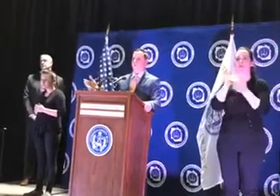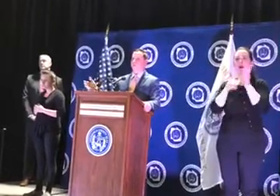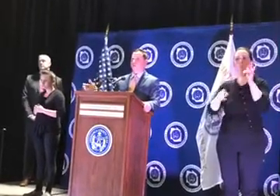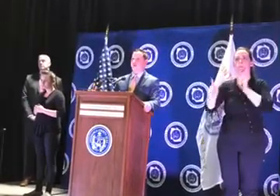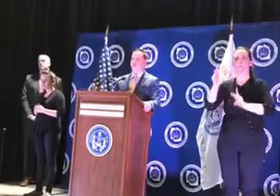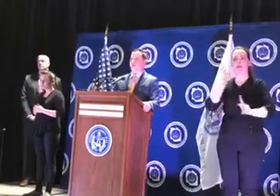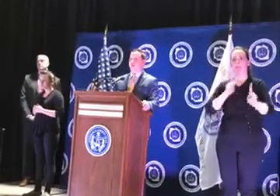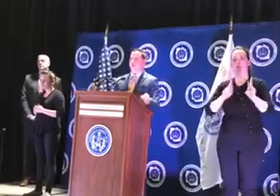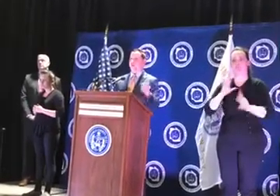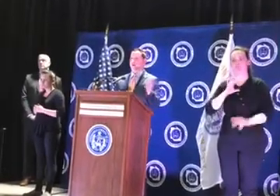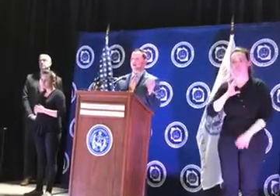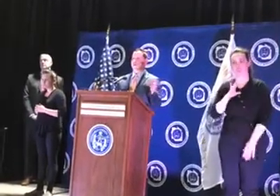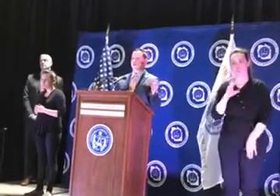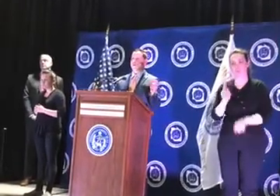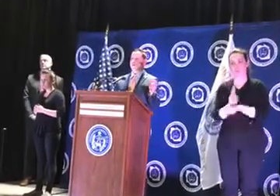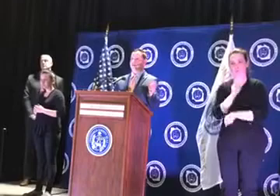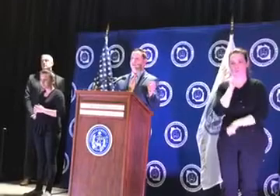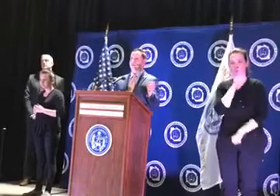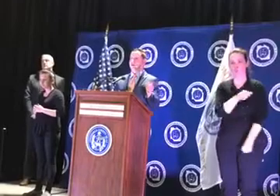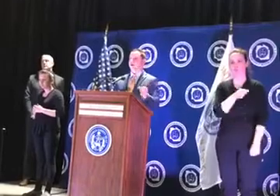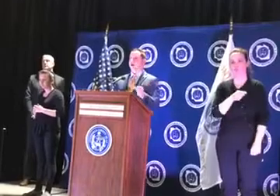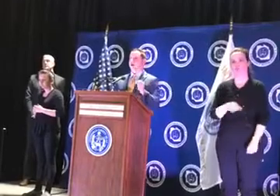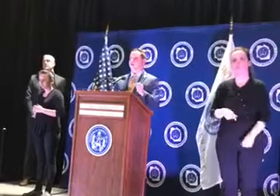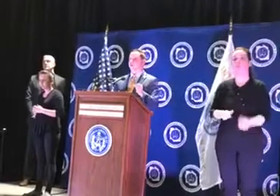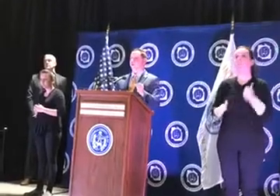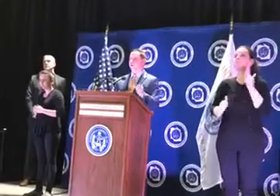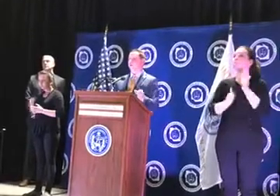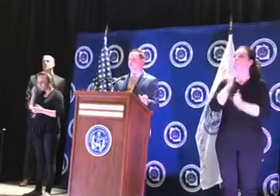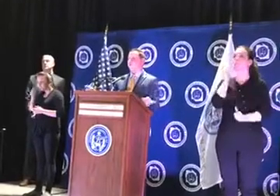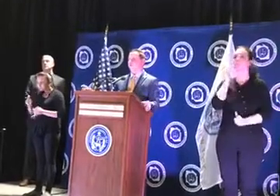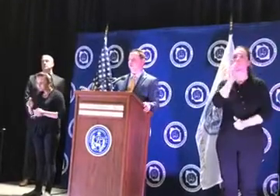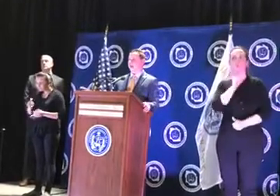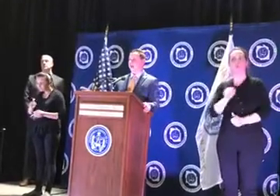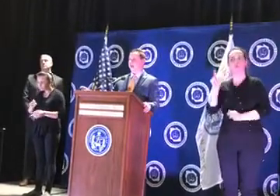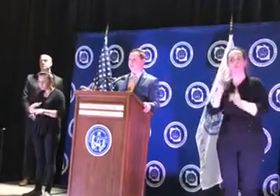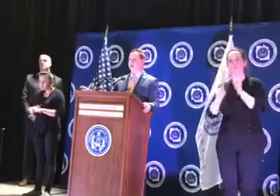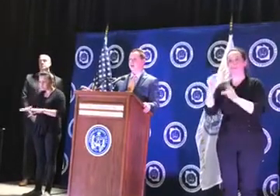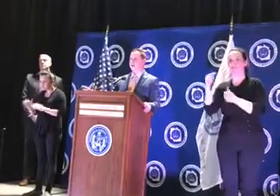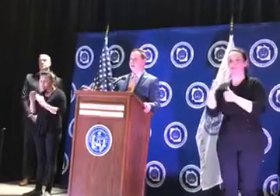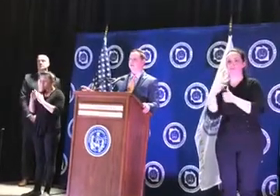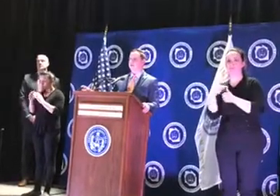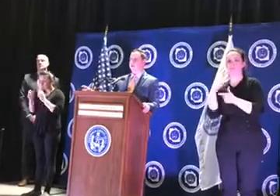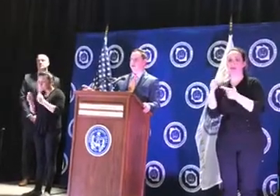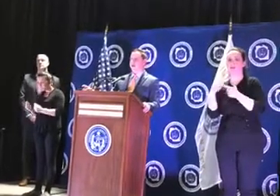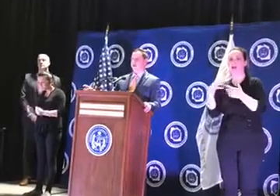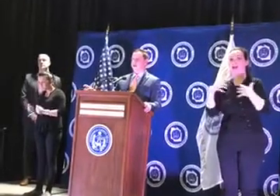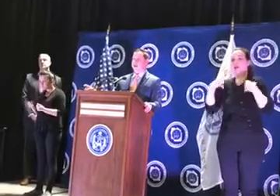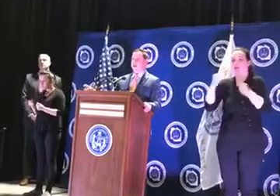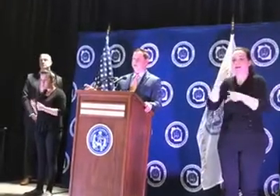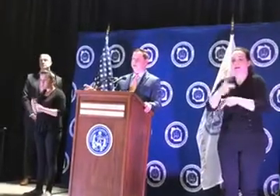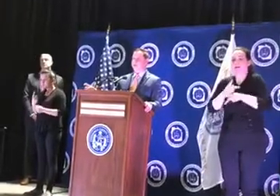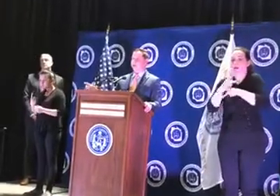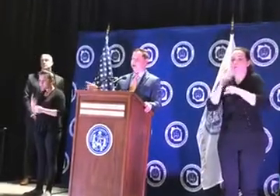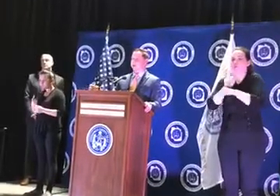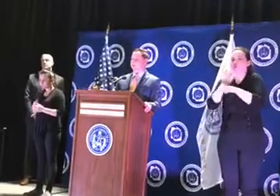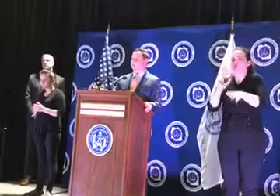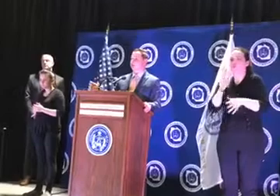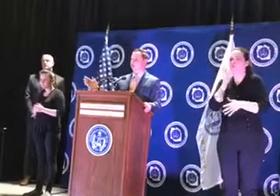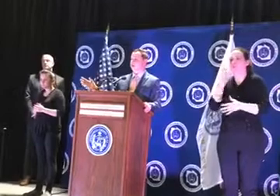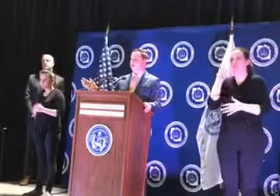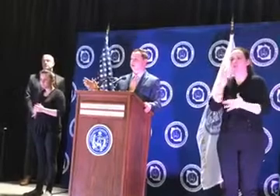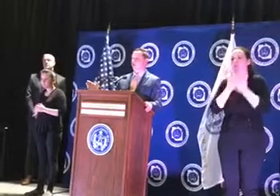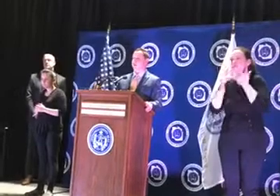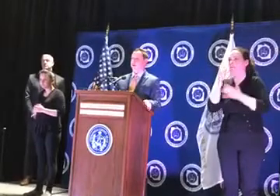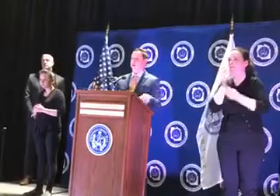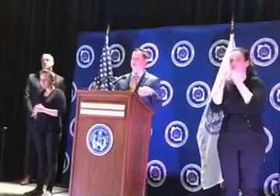in our community. These are independent seniors, essentially, healthcare workers who are on the front lines every day that maybe can't get something